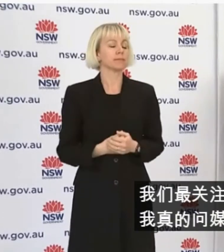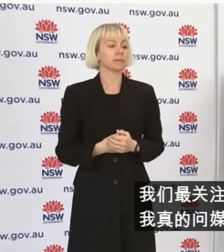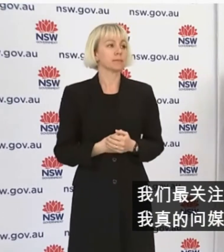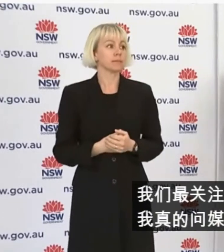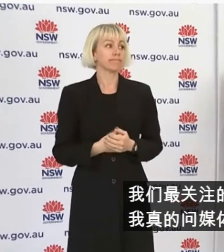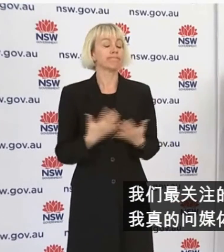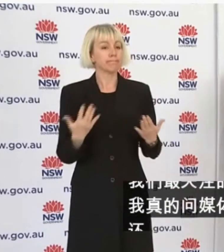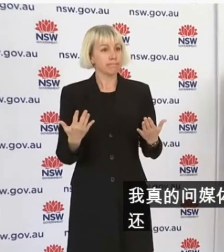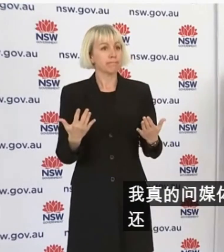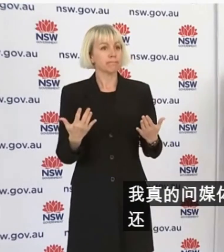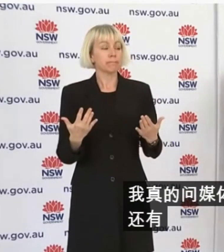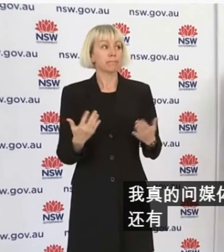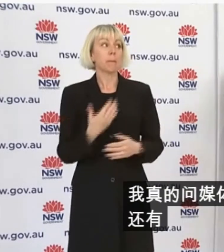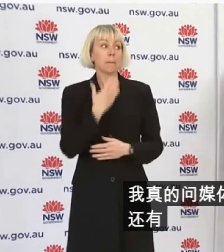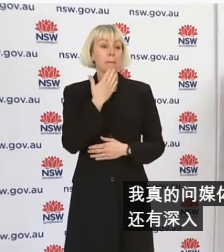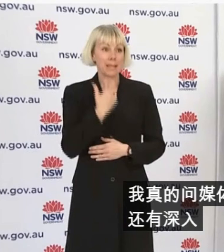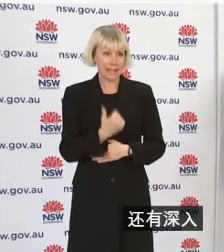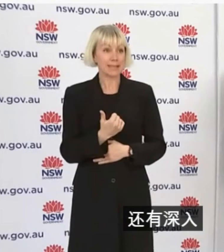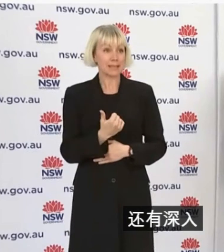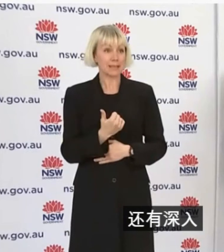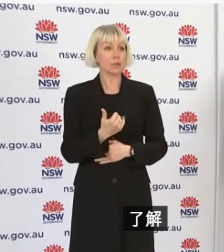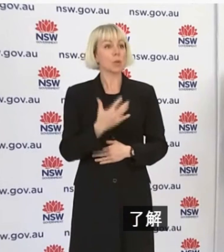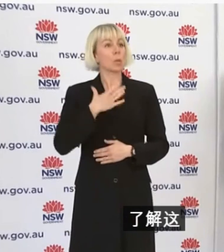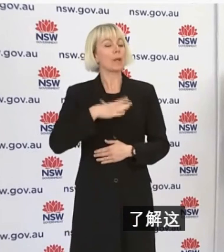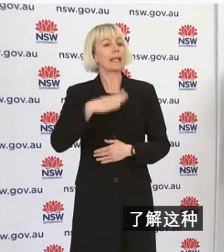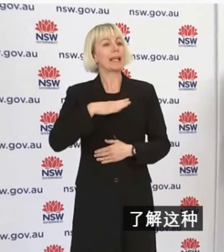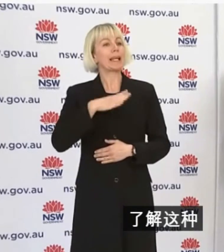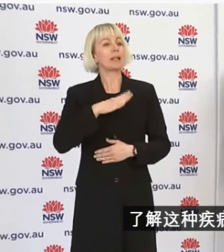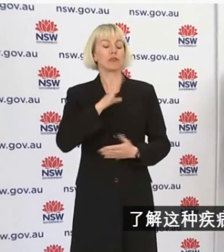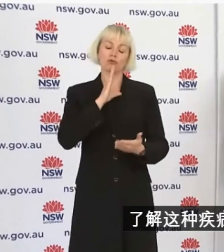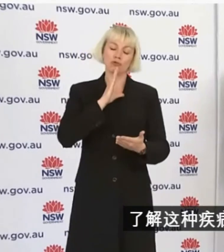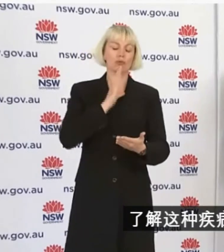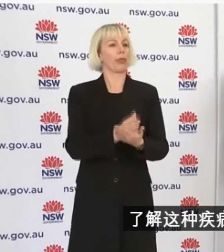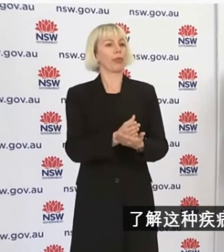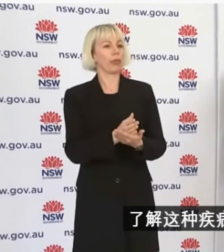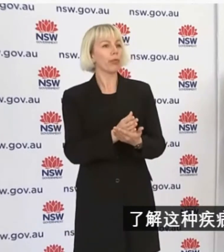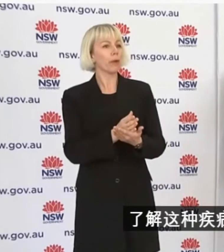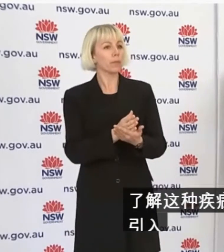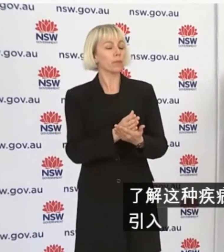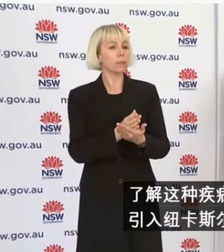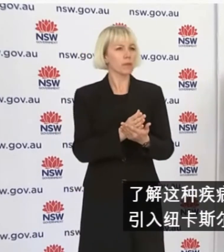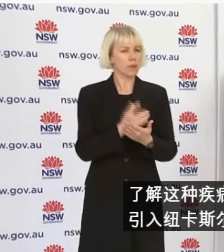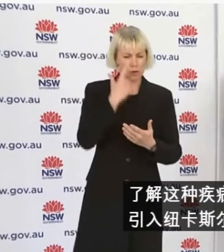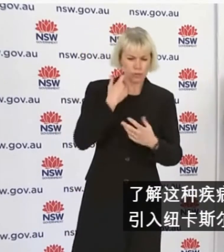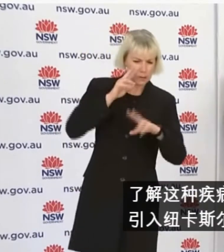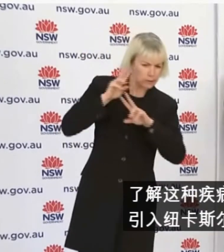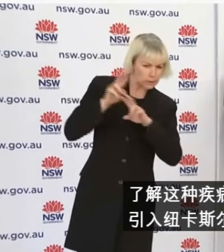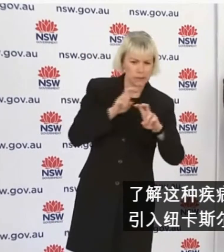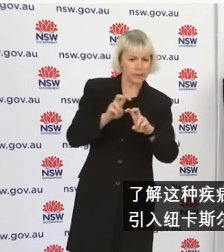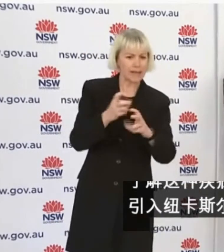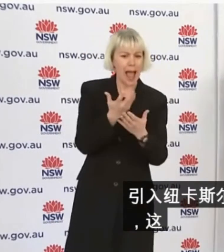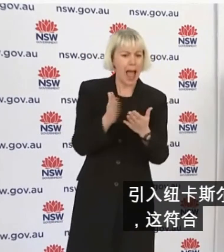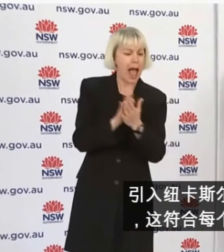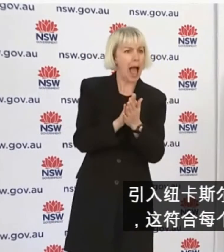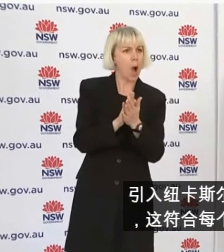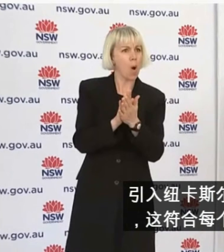to also assist us here, is getting to the bottom of exactly how the disease was transmitted and introduced into Newcastle.